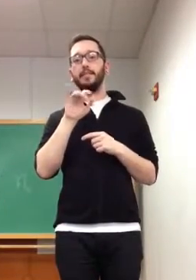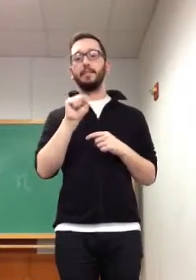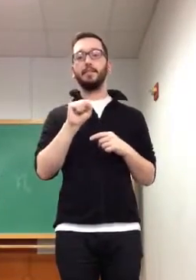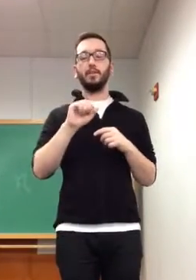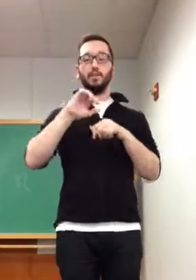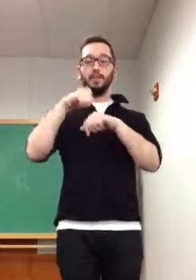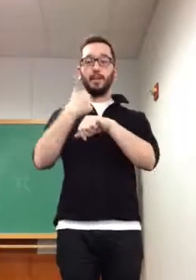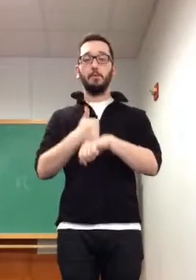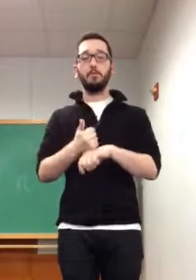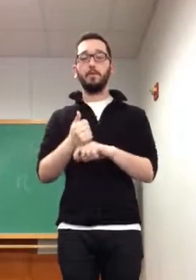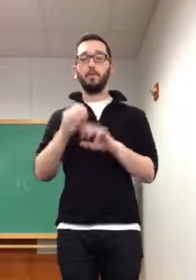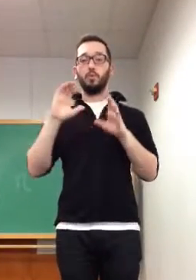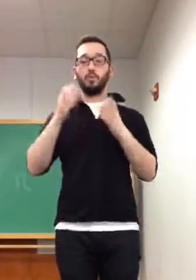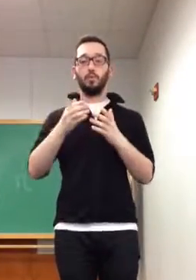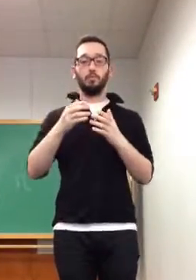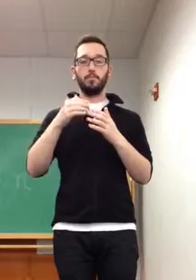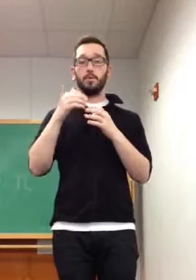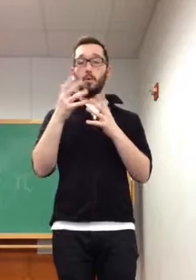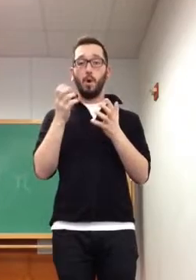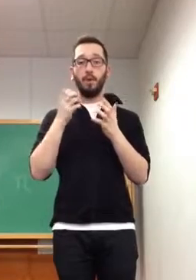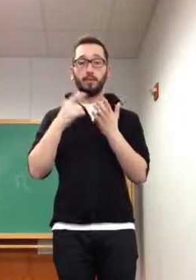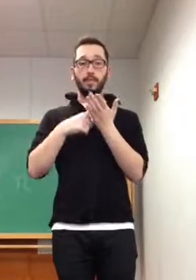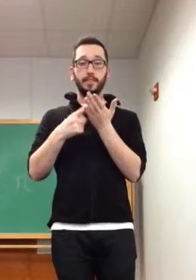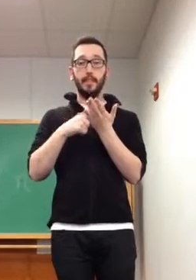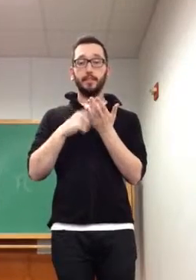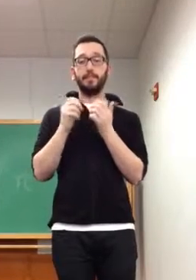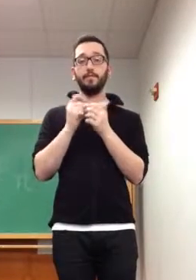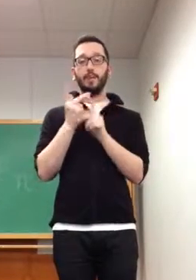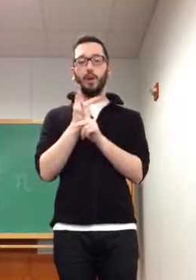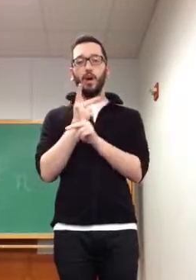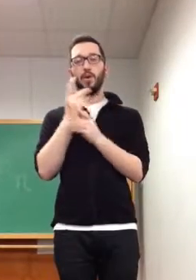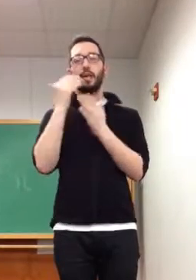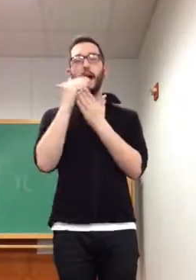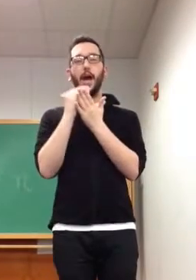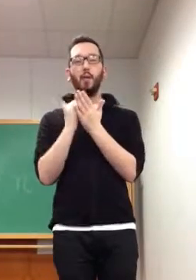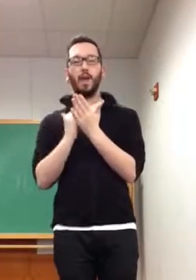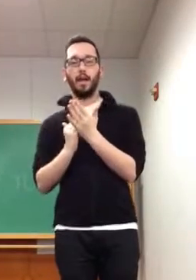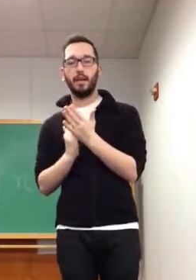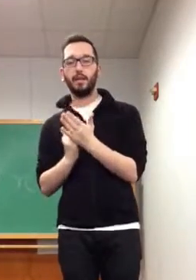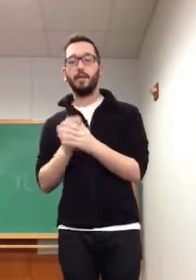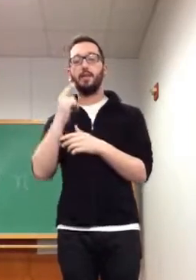master outline for world history involving, I think, 8